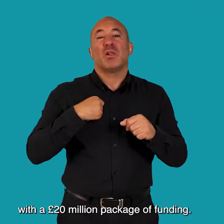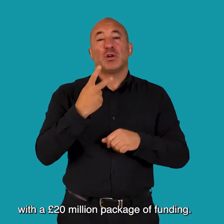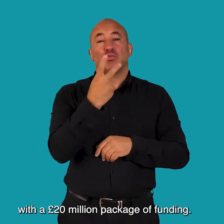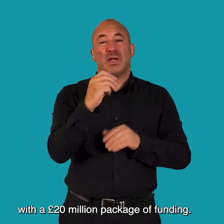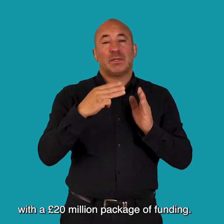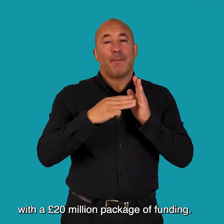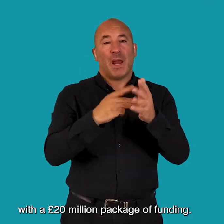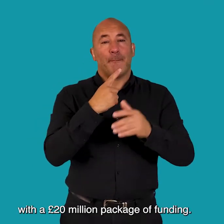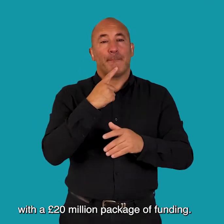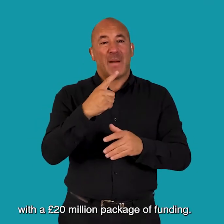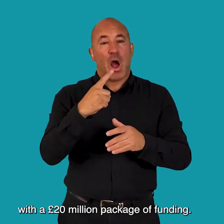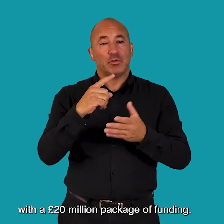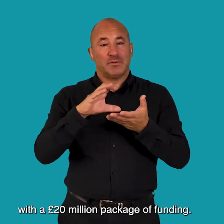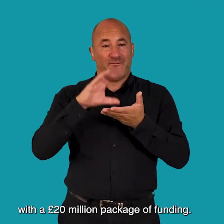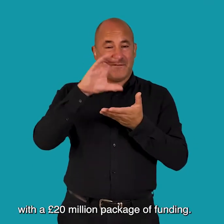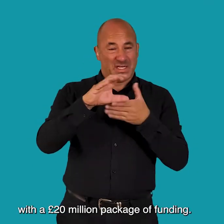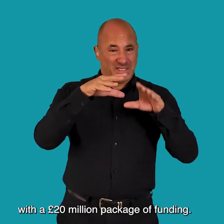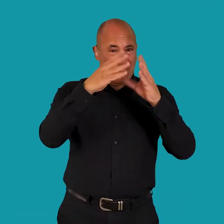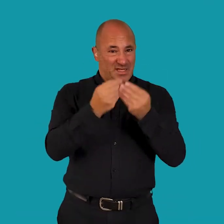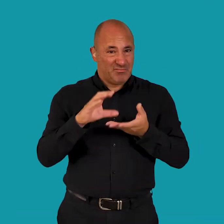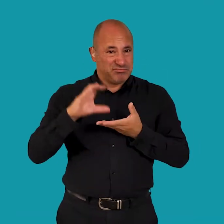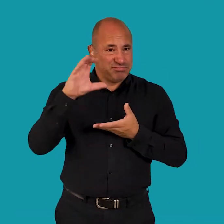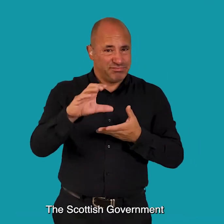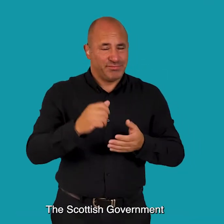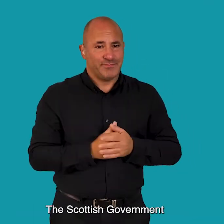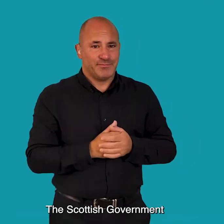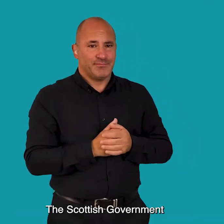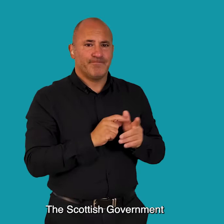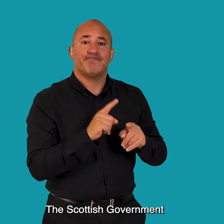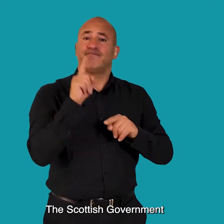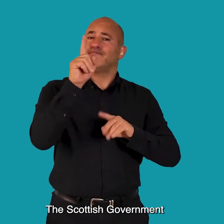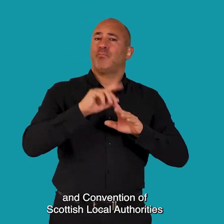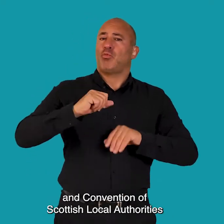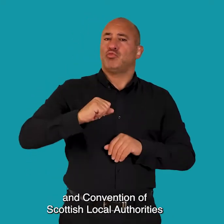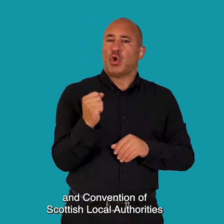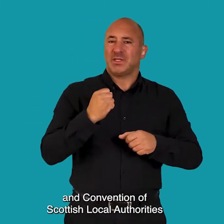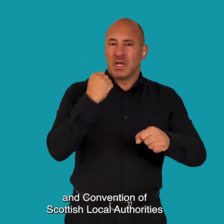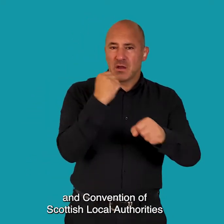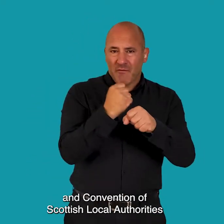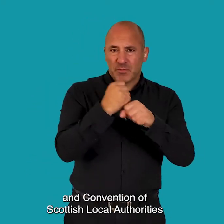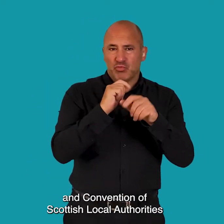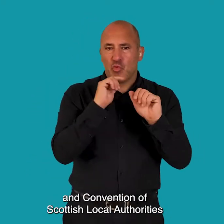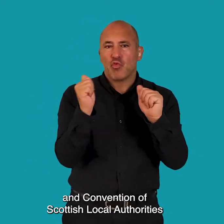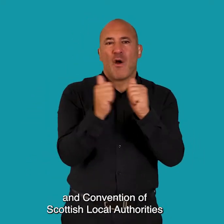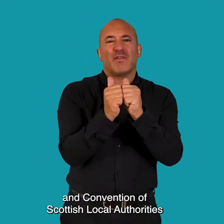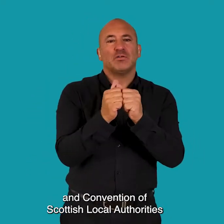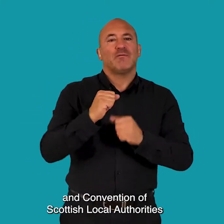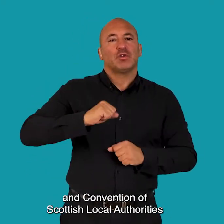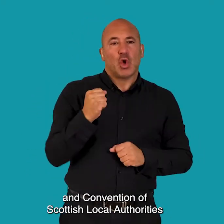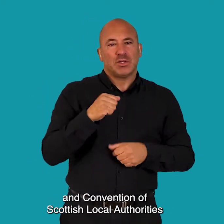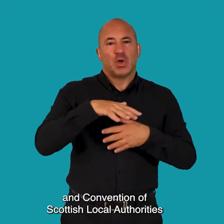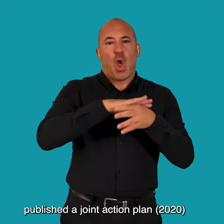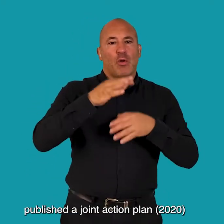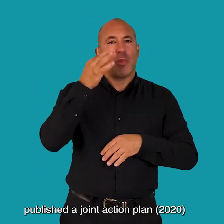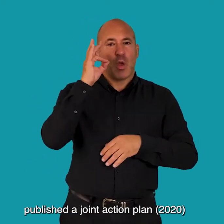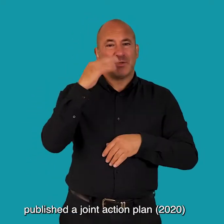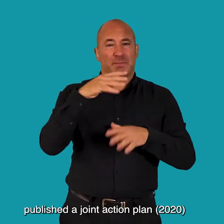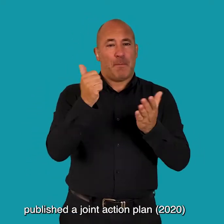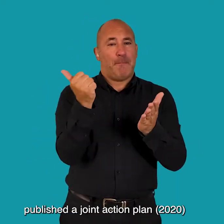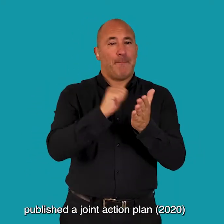million package of funding. The Scottish Government and Convention of Scottish Local Authorities published a Joint